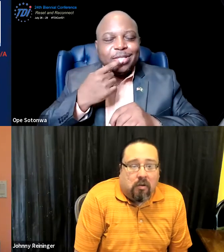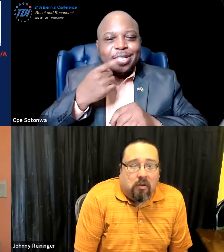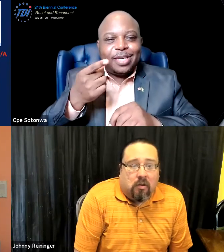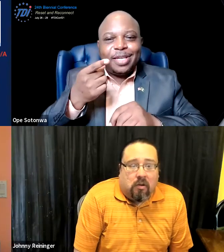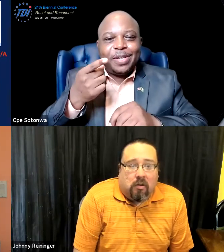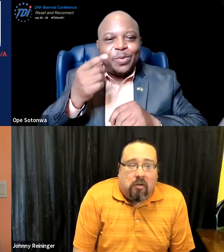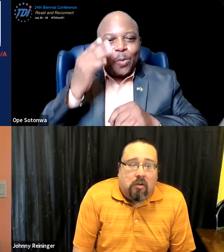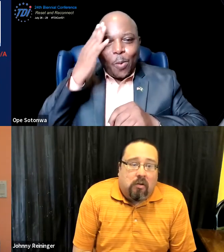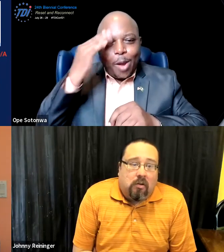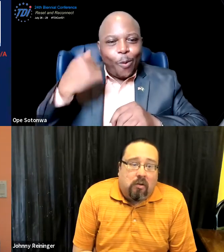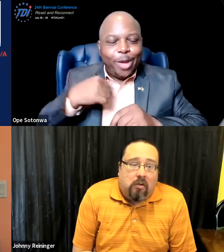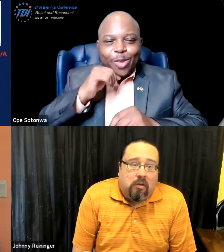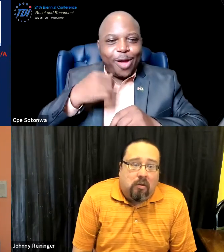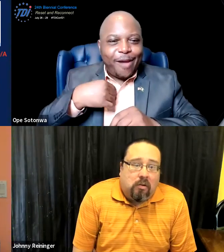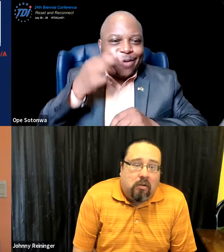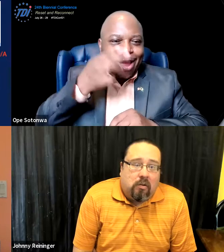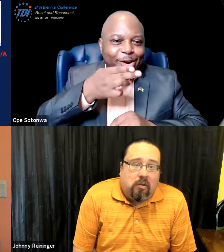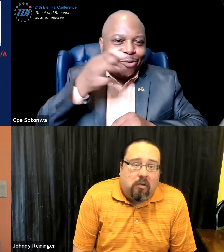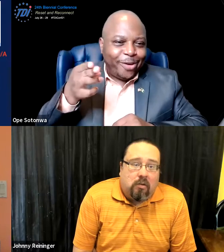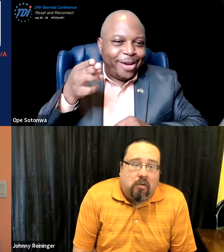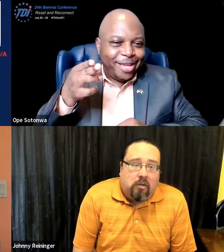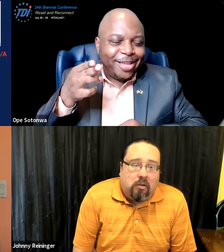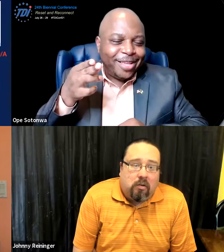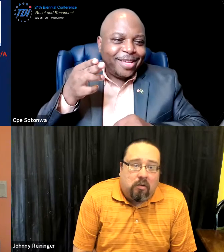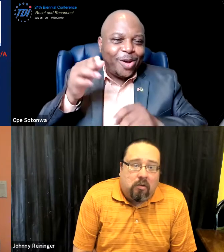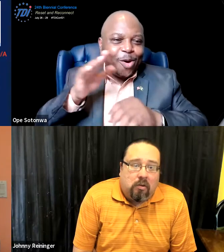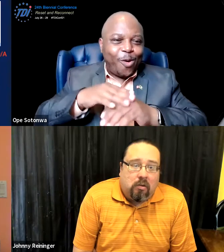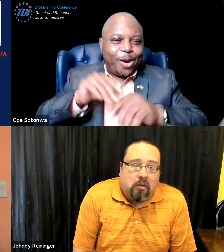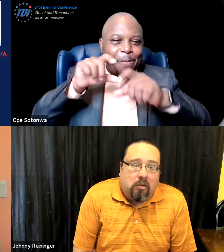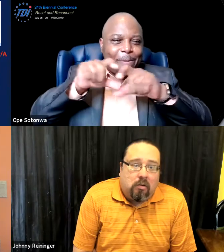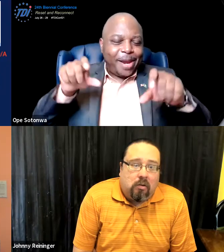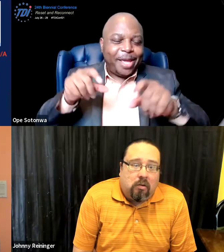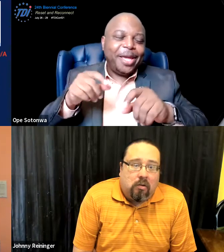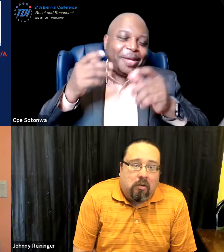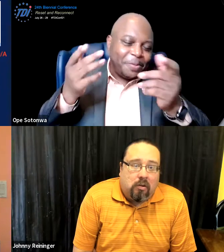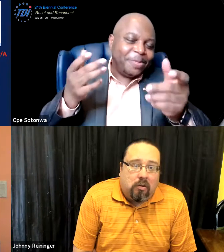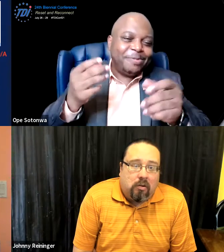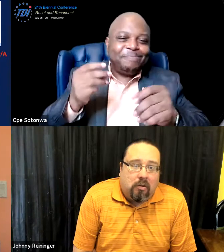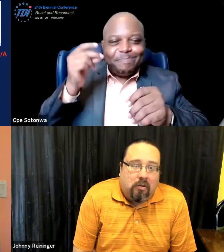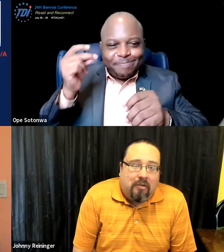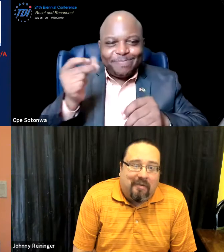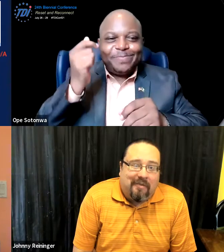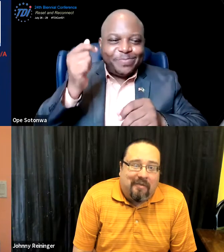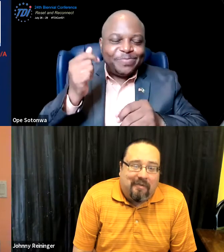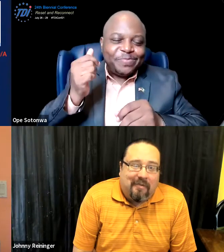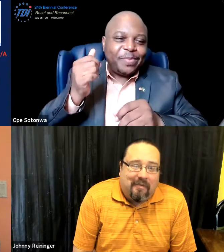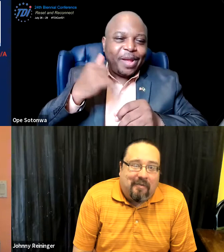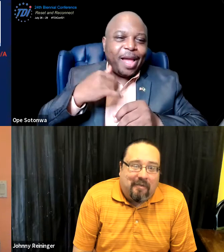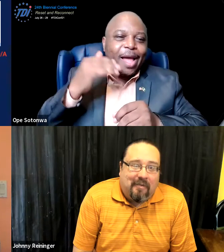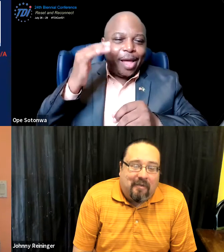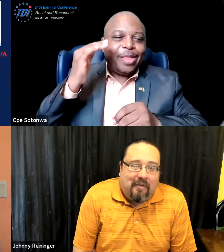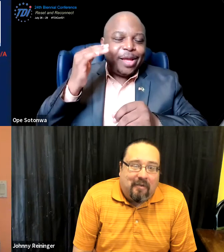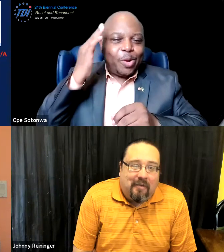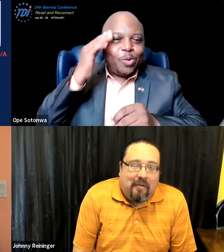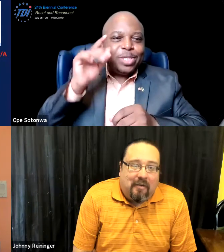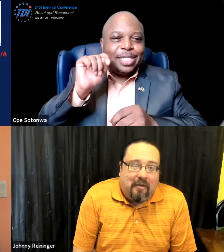questions. One person said, why don't we have any hard of hearing people who are on the panel? And